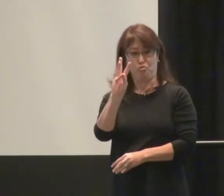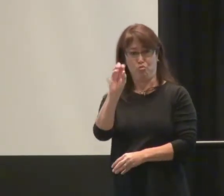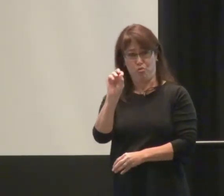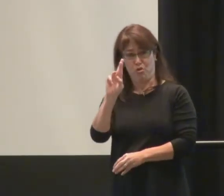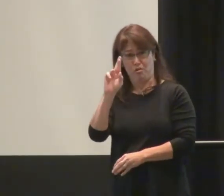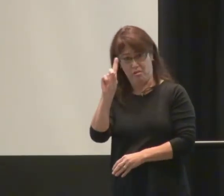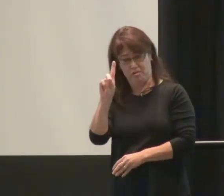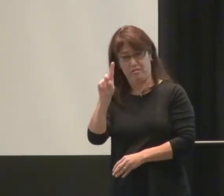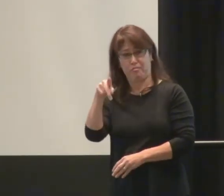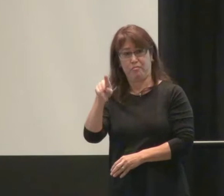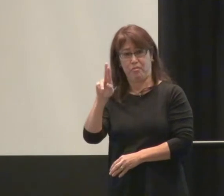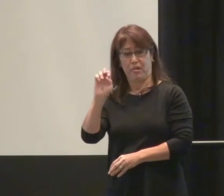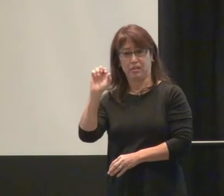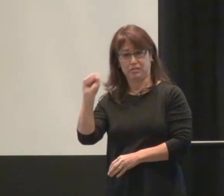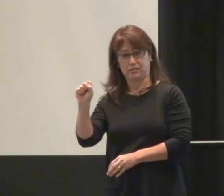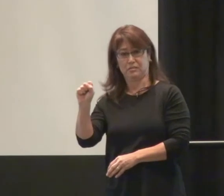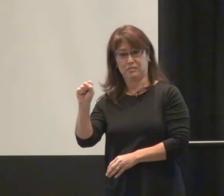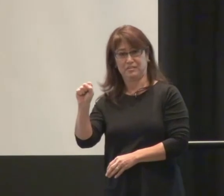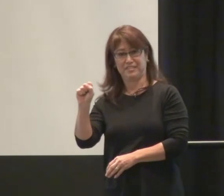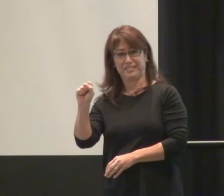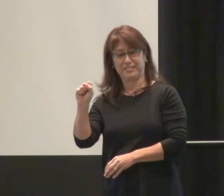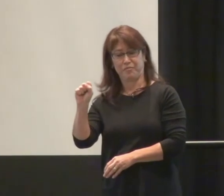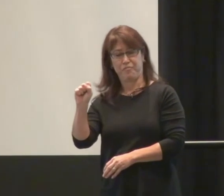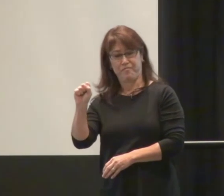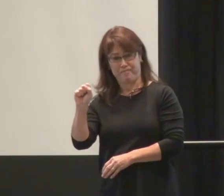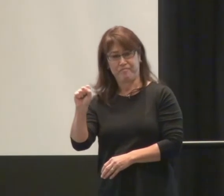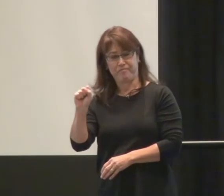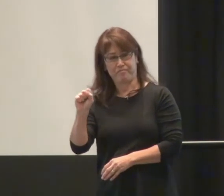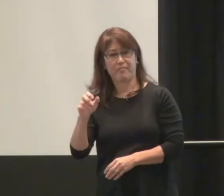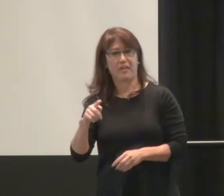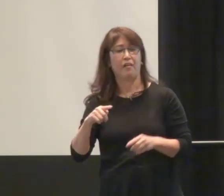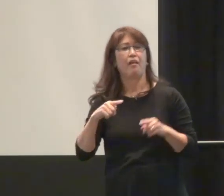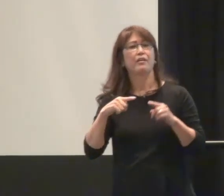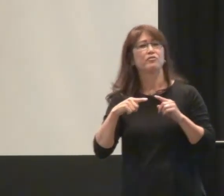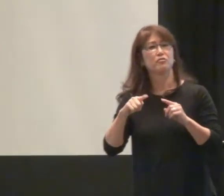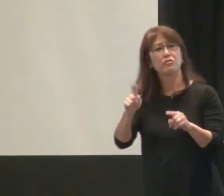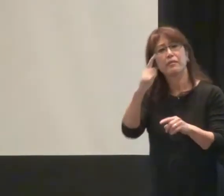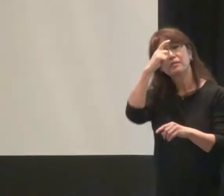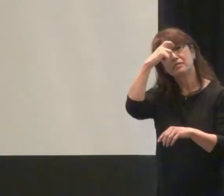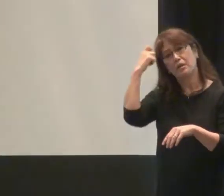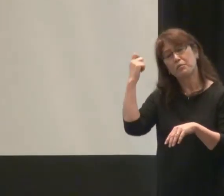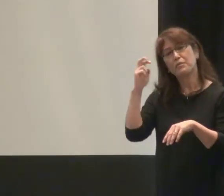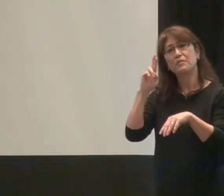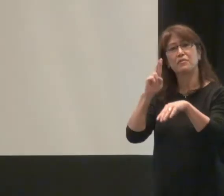So we decided to use WordPress to go ahead and create our own website.